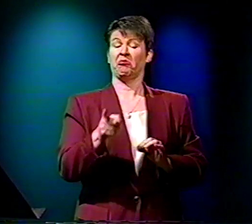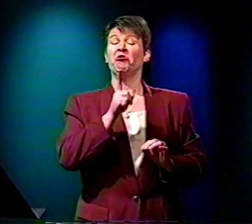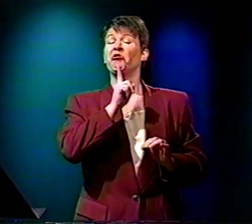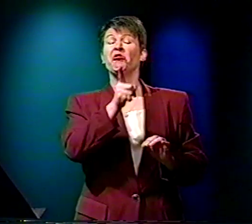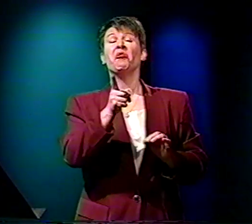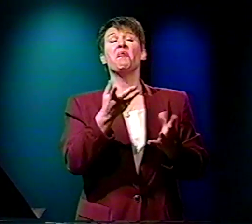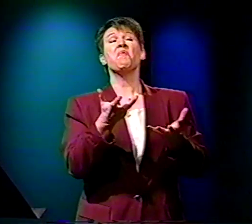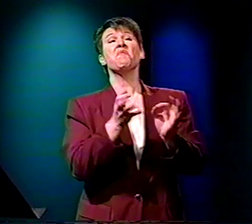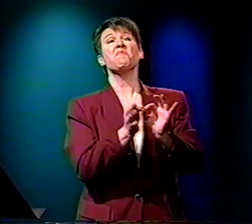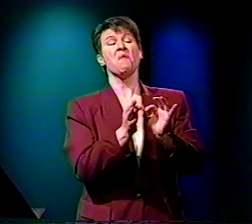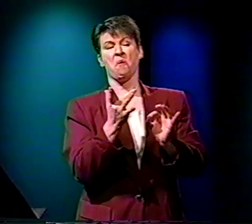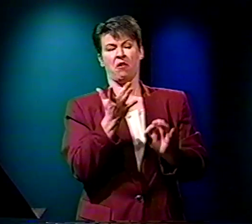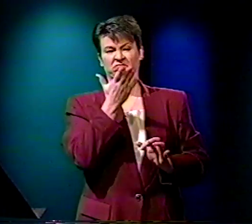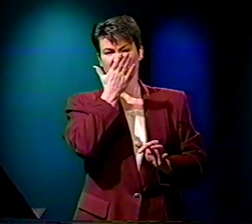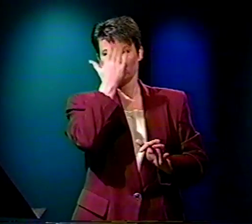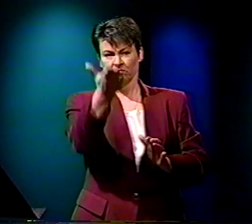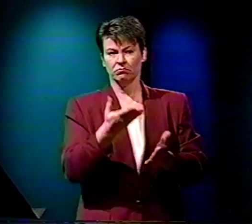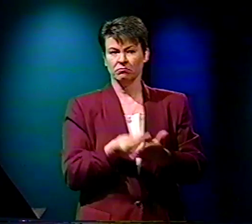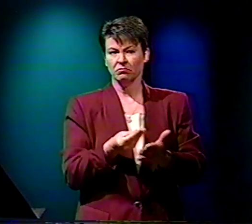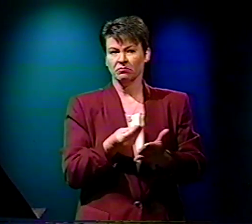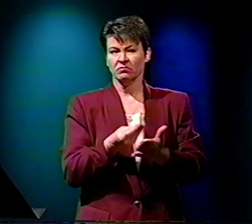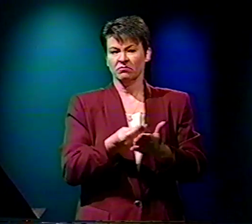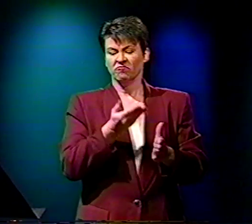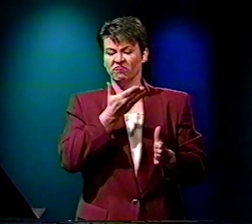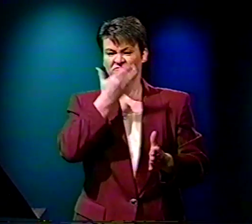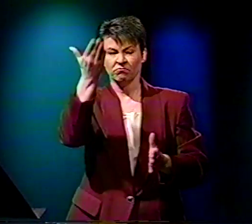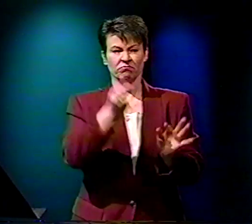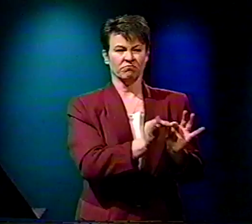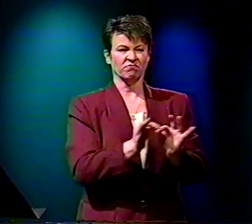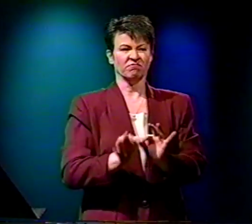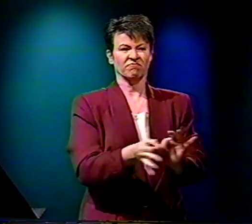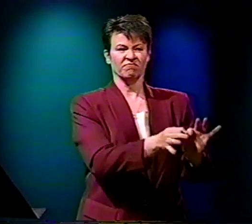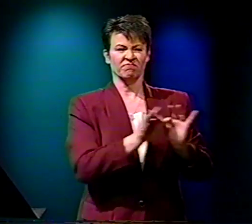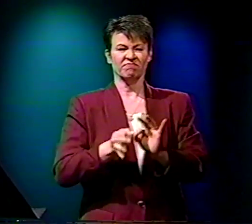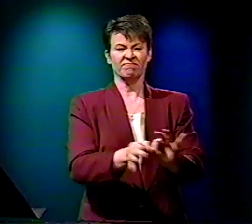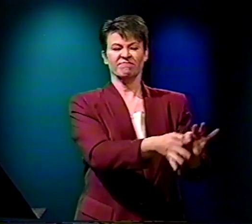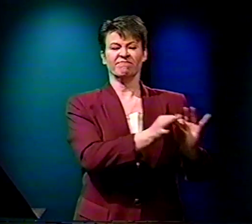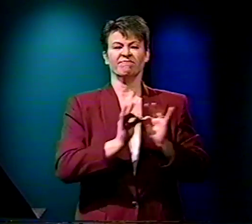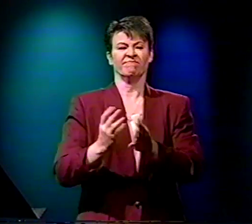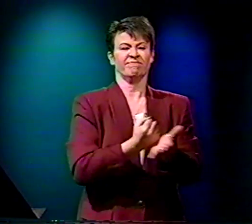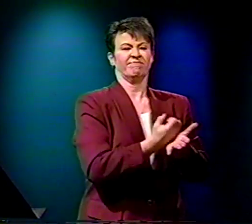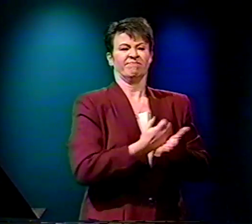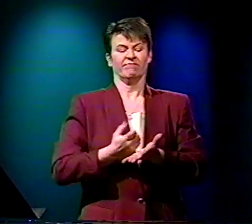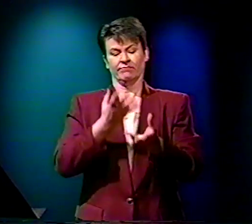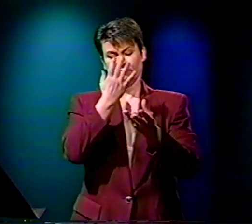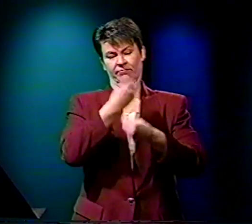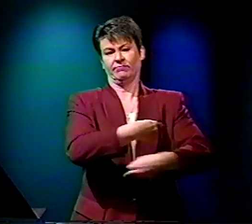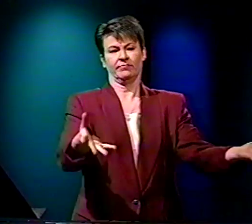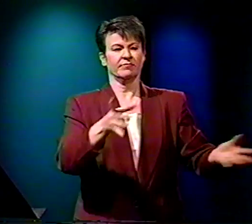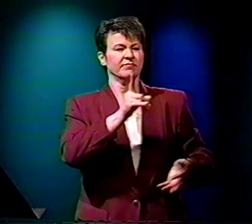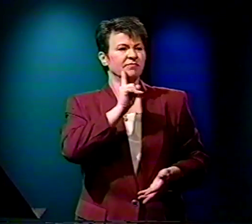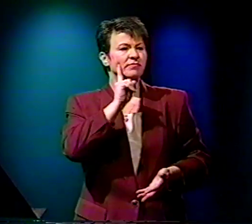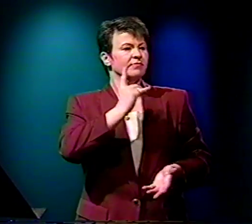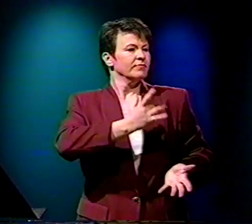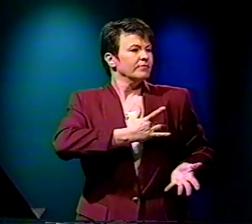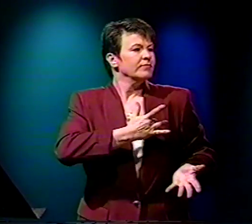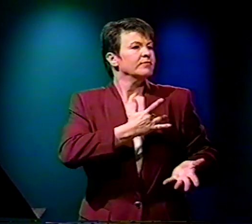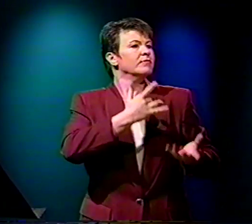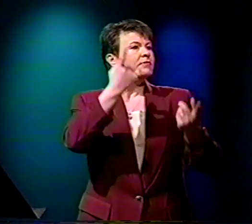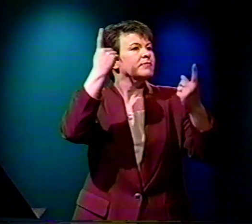Or they'll say, well, you know why interpreters interpret anyway, because they're out for the money, and they just like all the money that they can make for it. They have